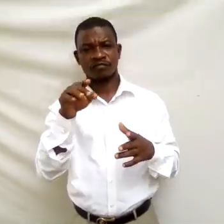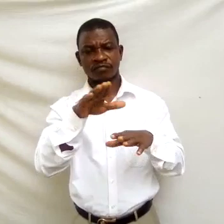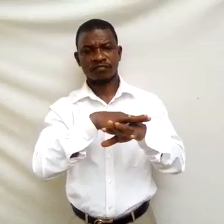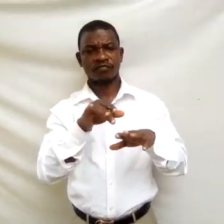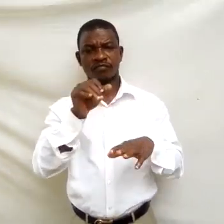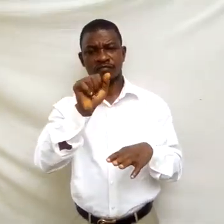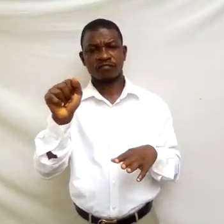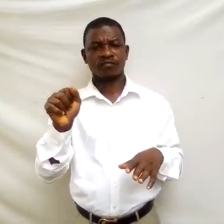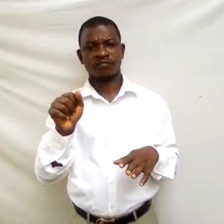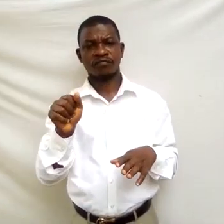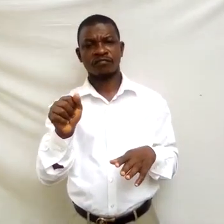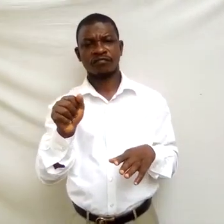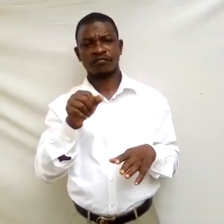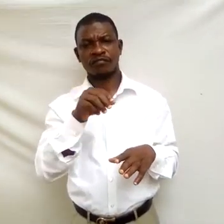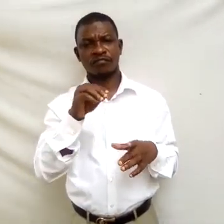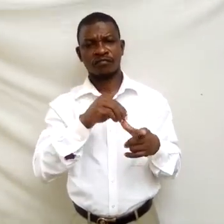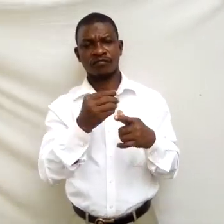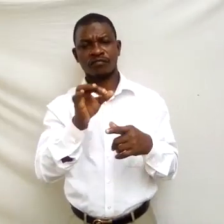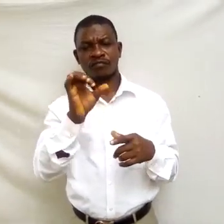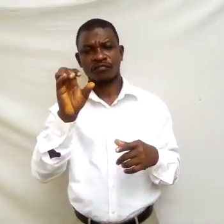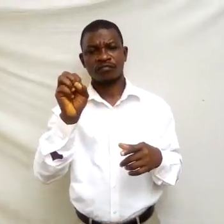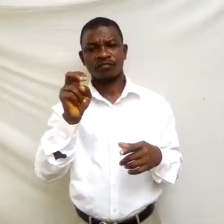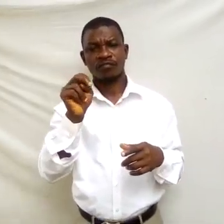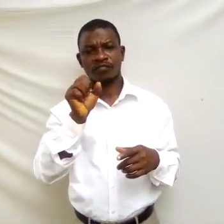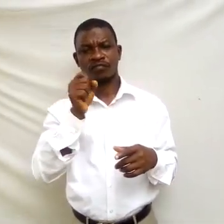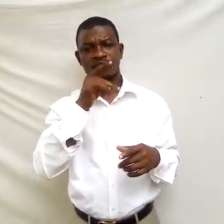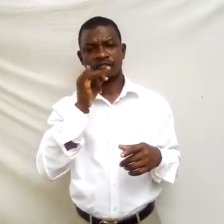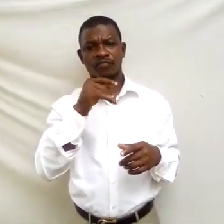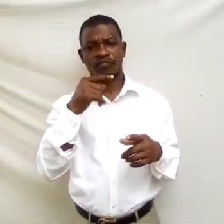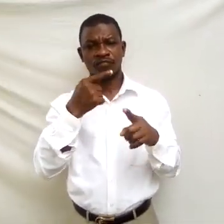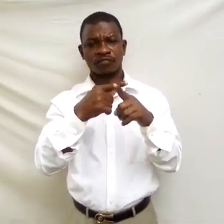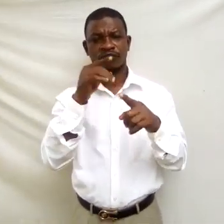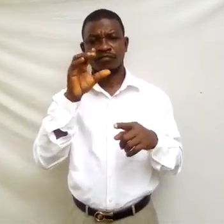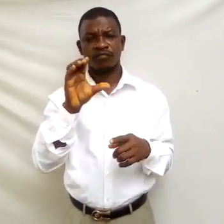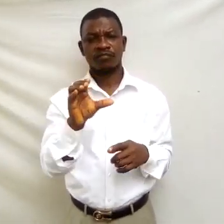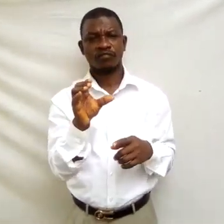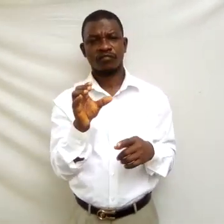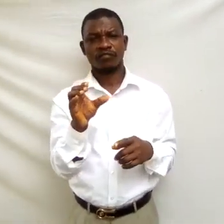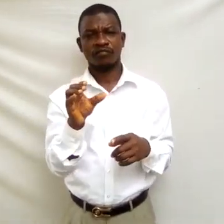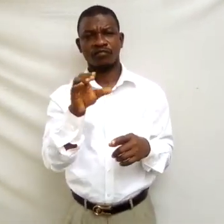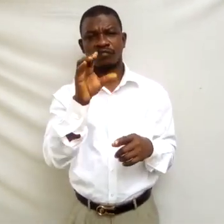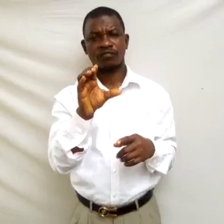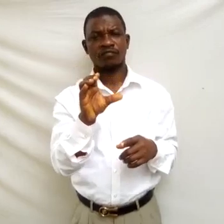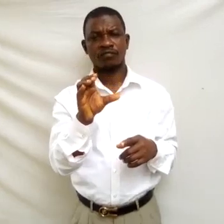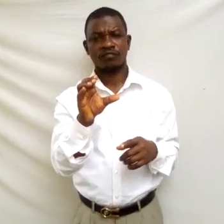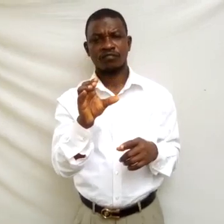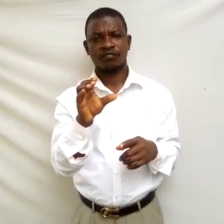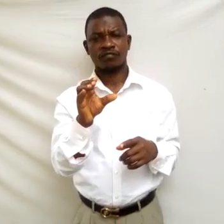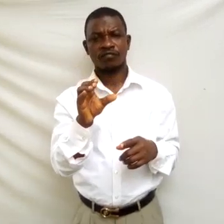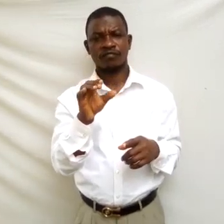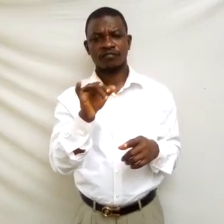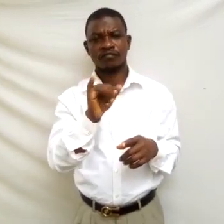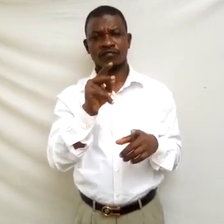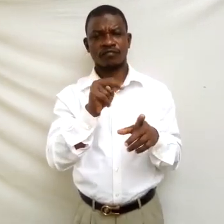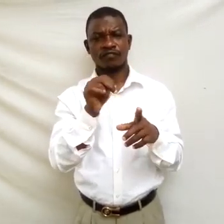a cos ax plus c. C, integral of cos